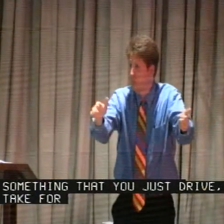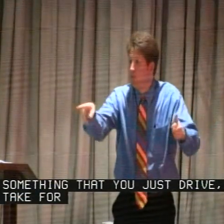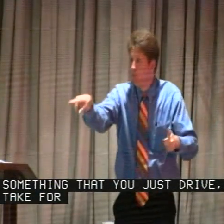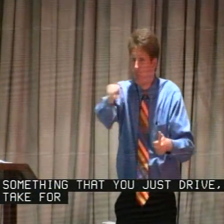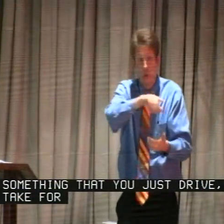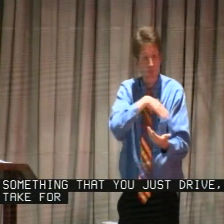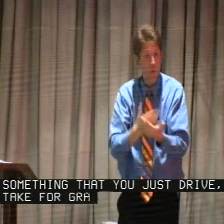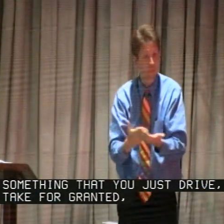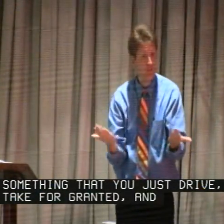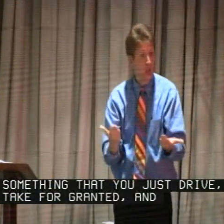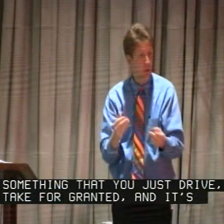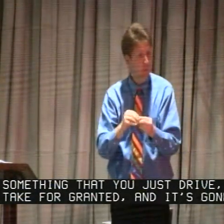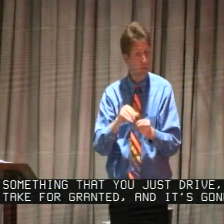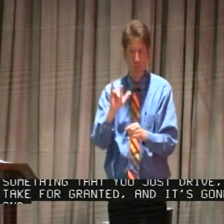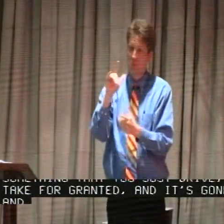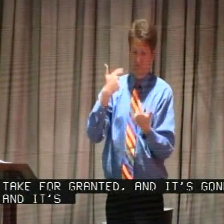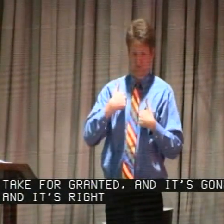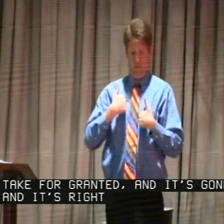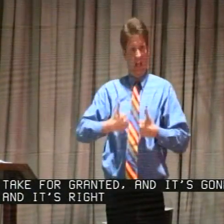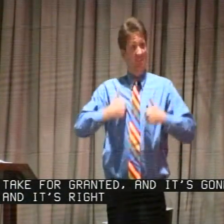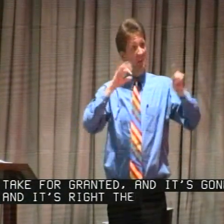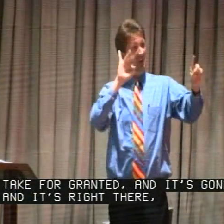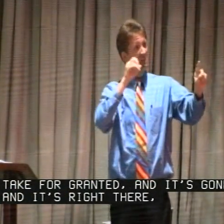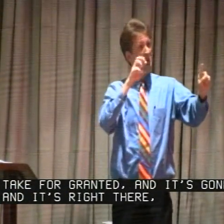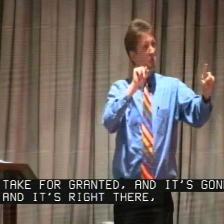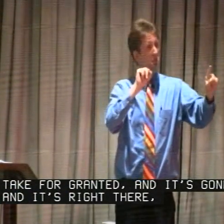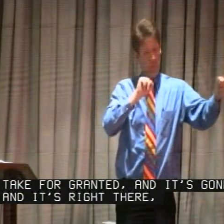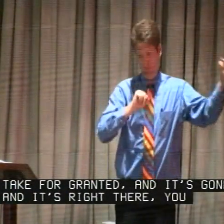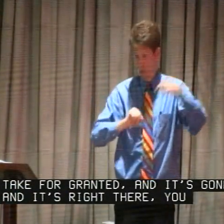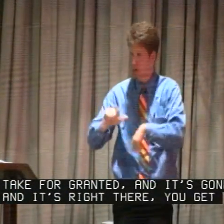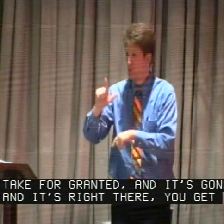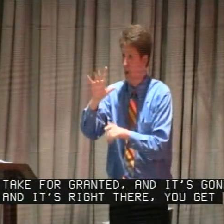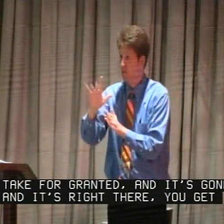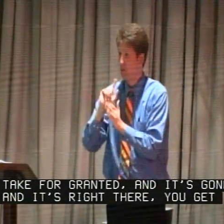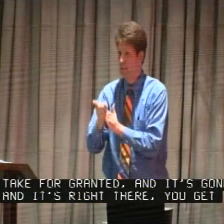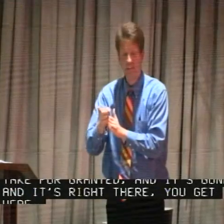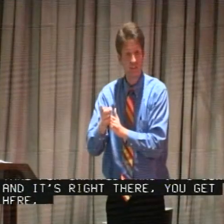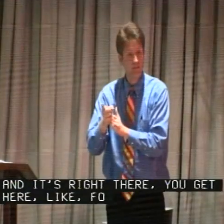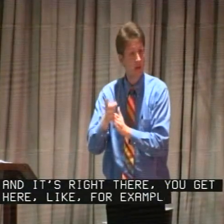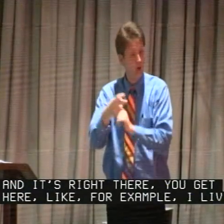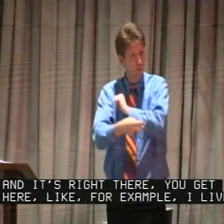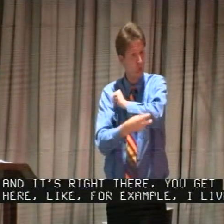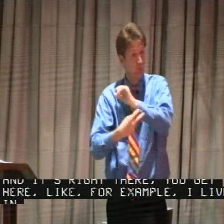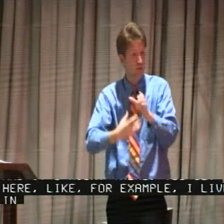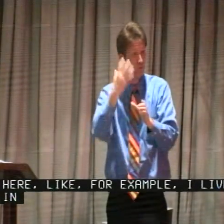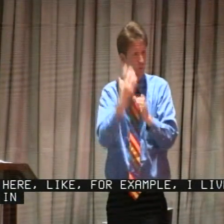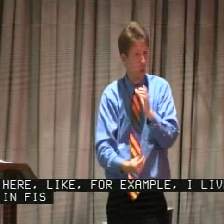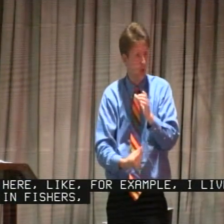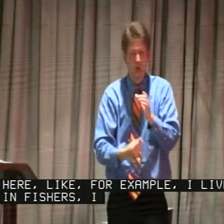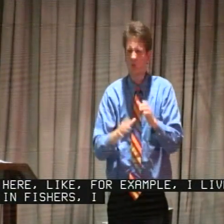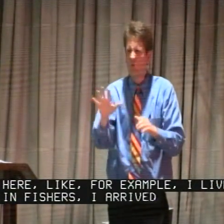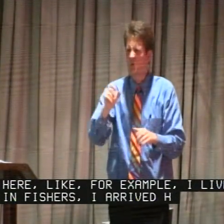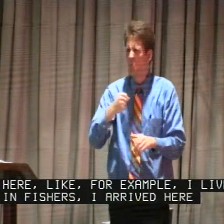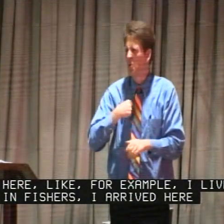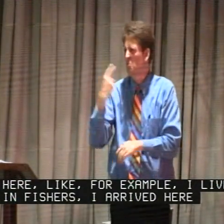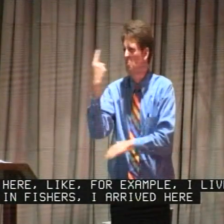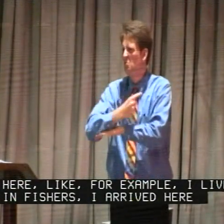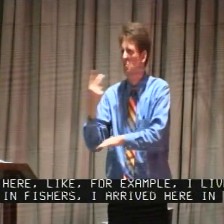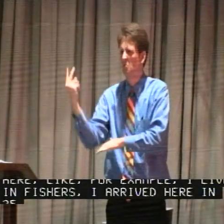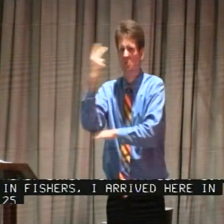it's right there. You get here, like for example, I live in Fishers, I arrived here in 25 minutes. If I didn't have those bridges,